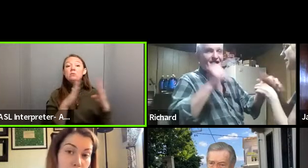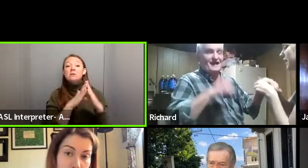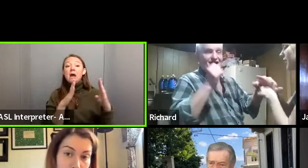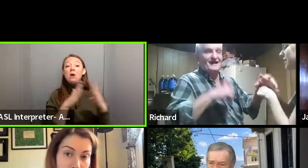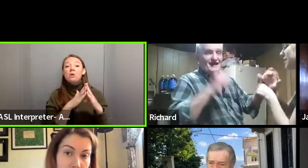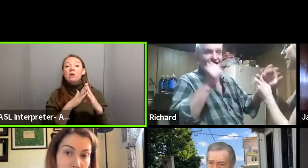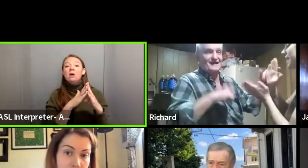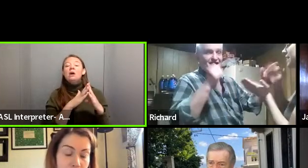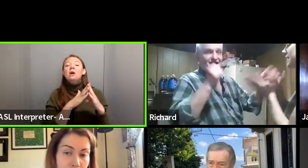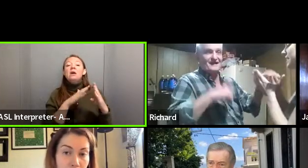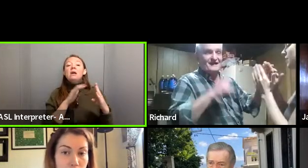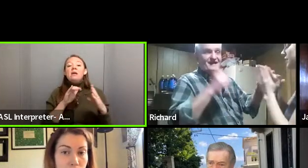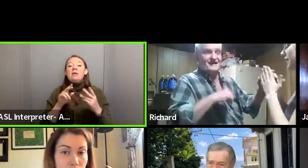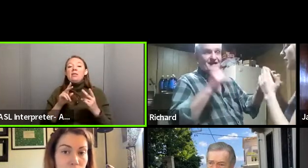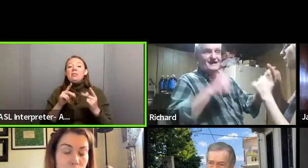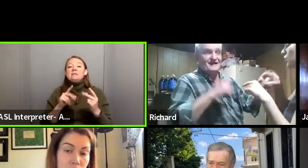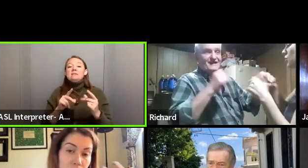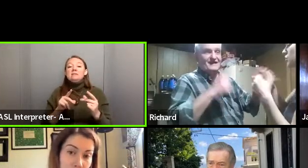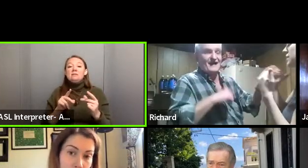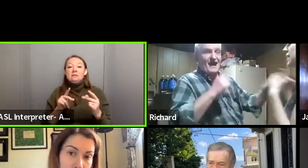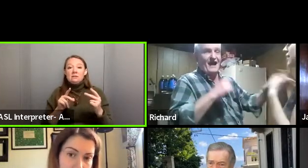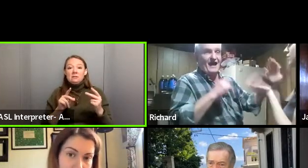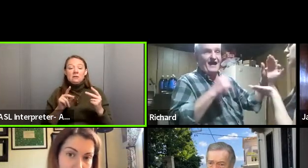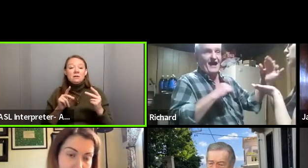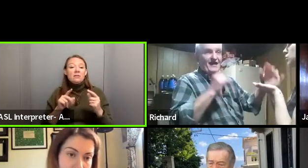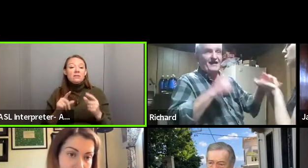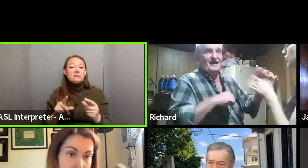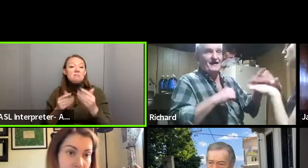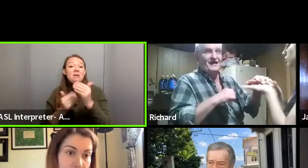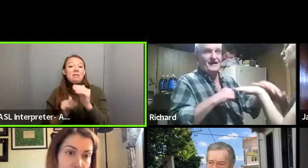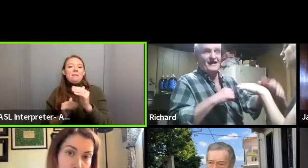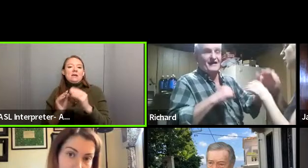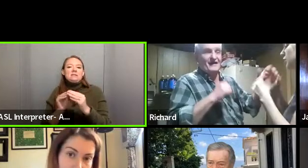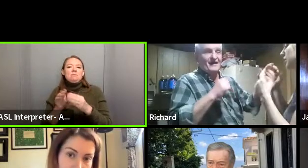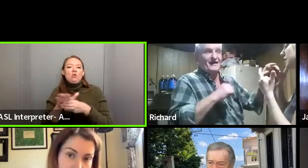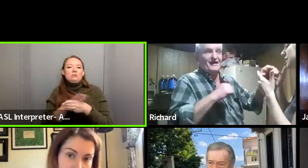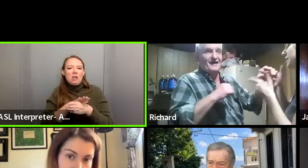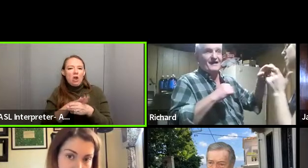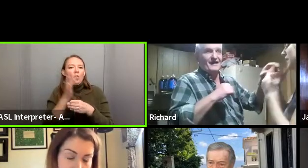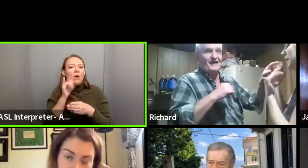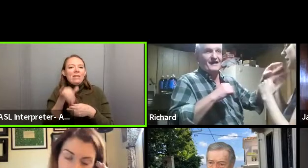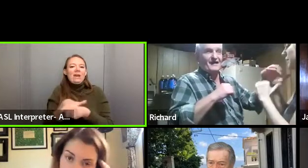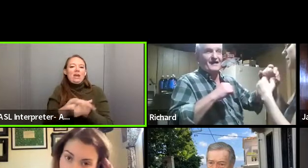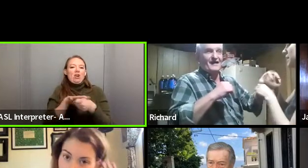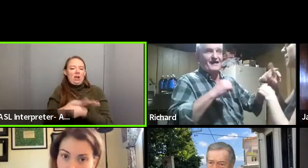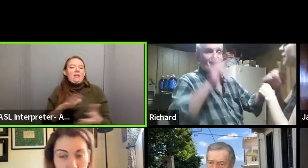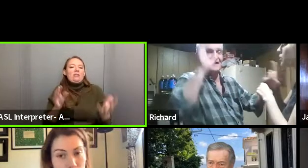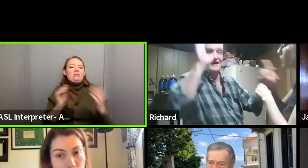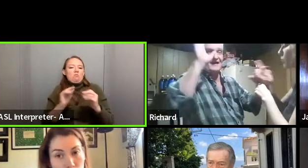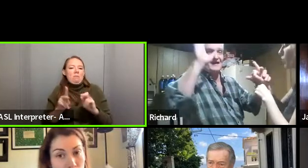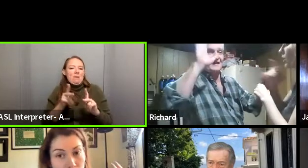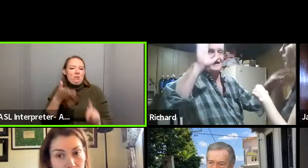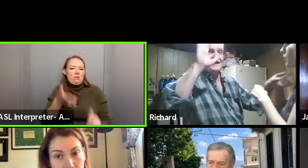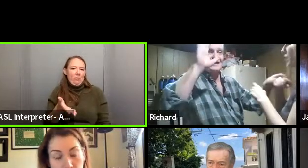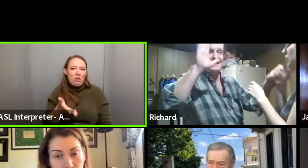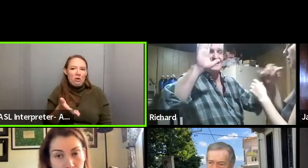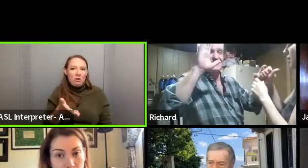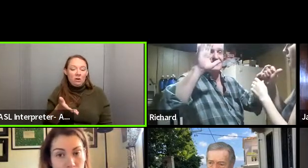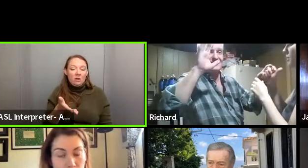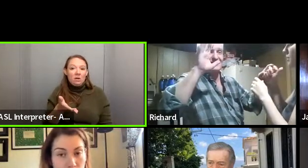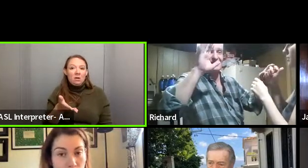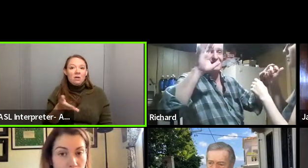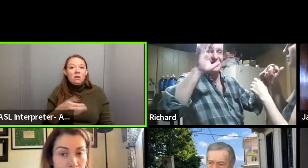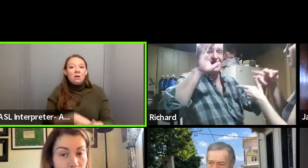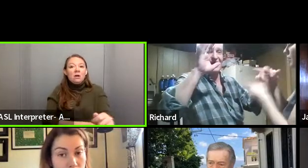have slower speed limits to account for the fact that it is a more crowded space. But those we're constantly